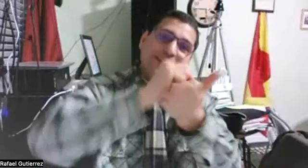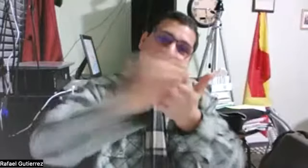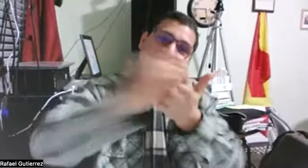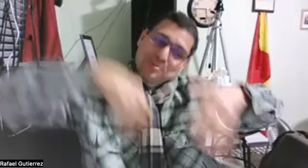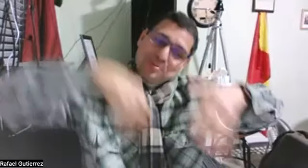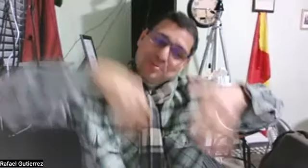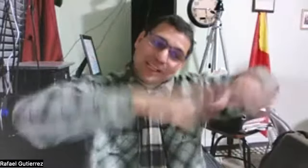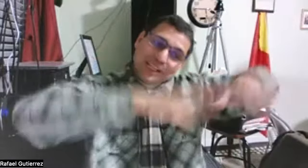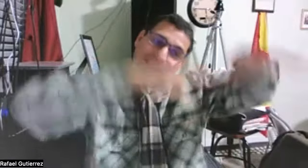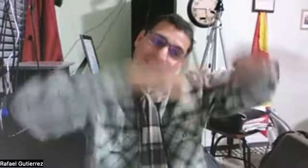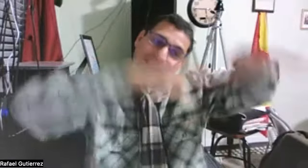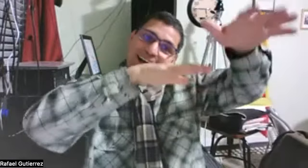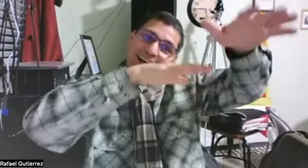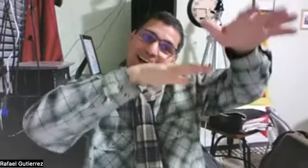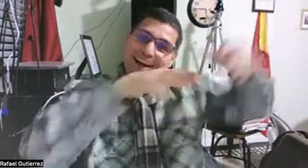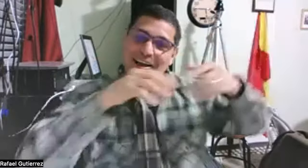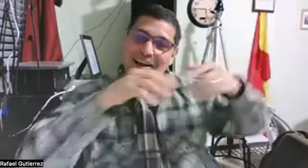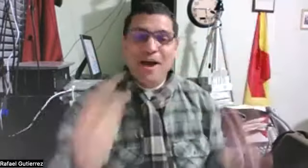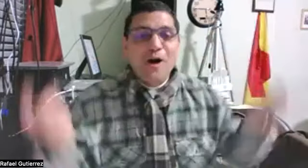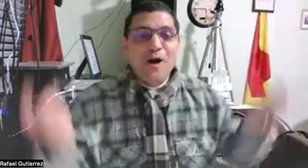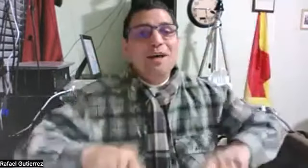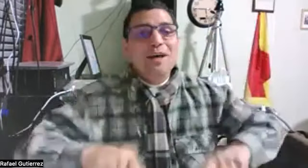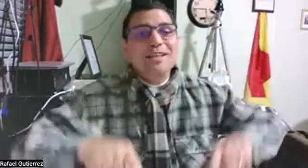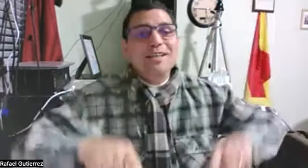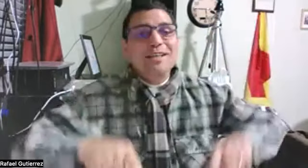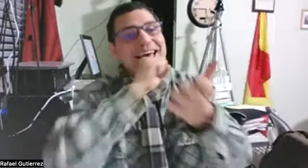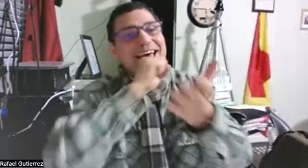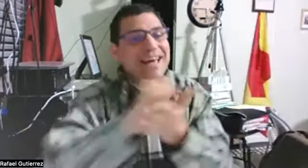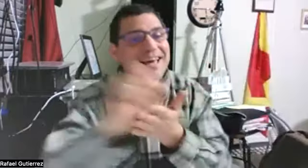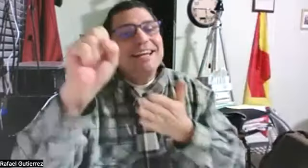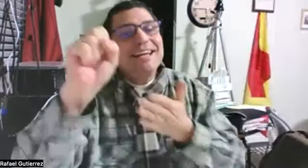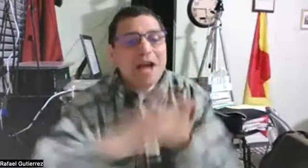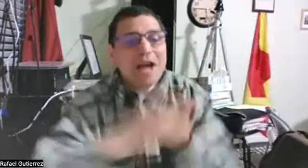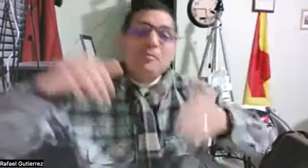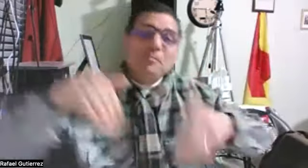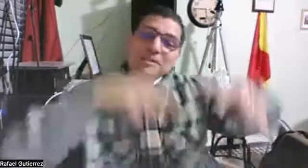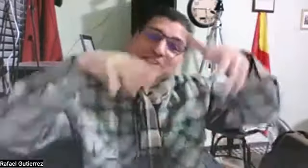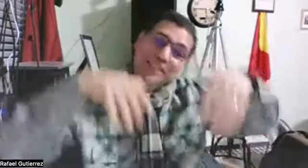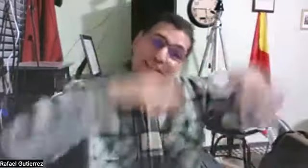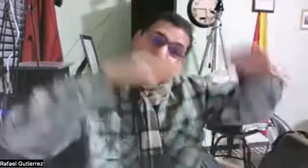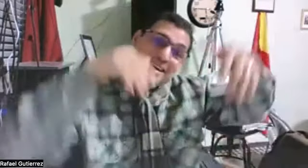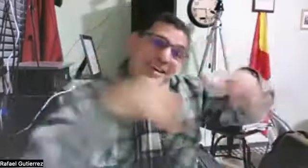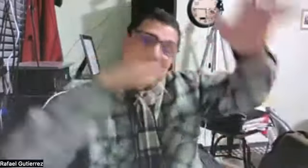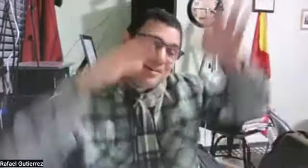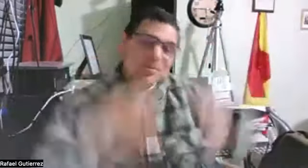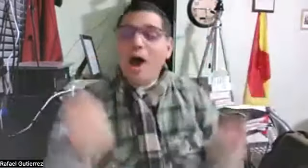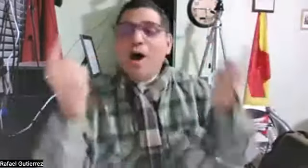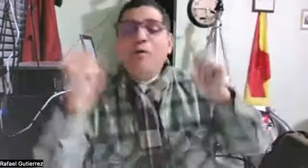santos marchen ya. Oh, when the sand go marching in. Oh, when